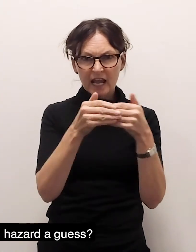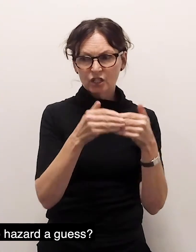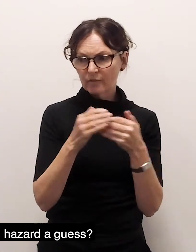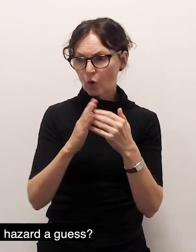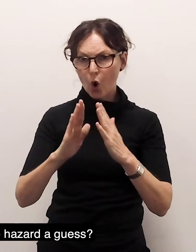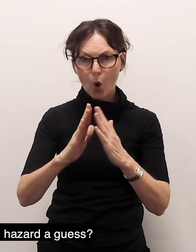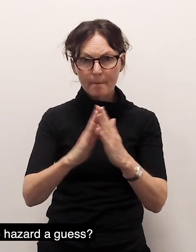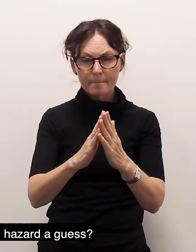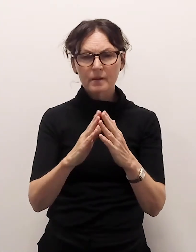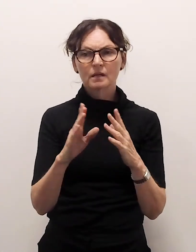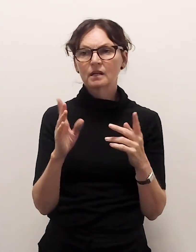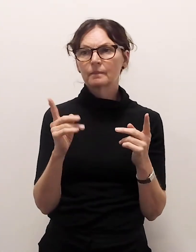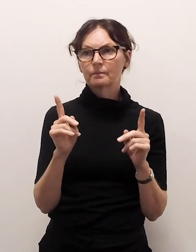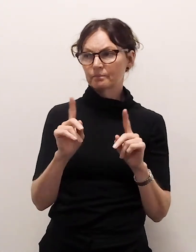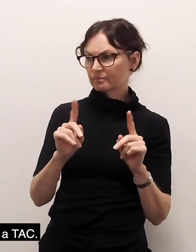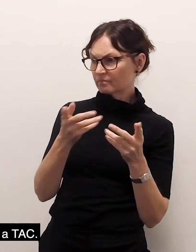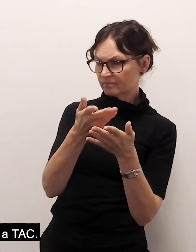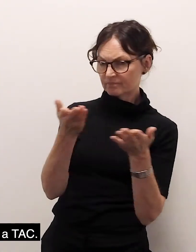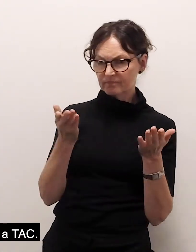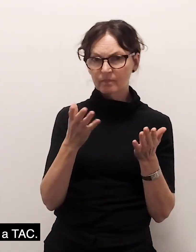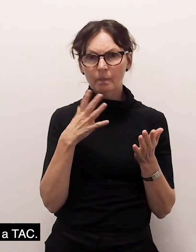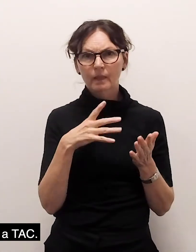Does anyone want to hazard a guess?